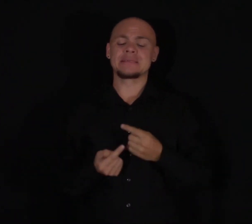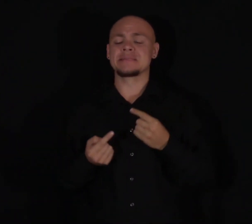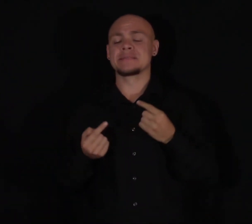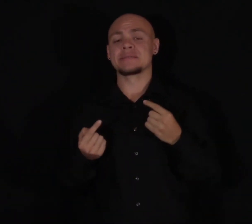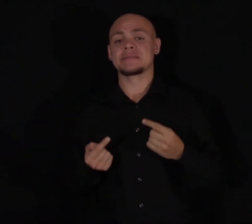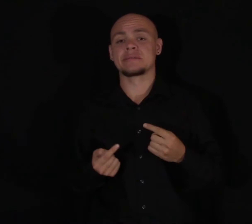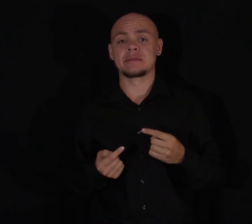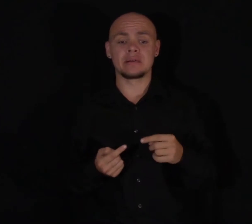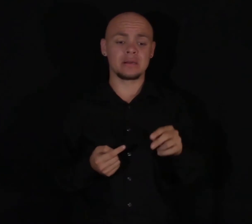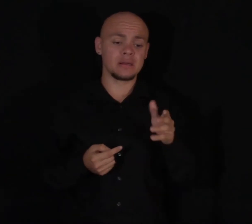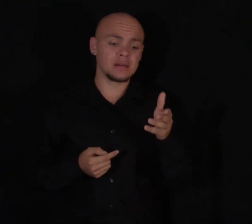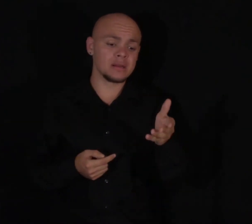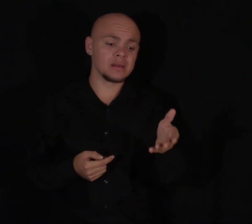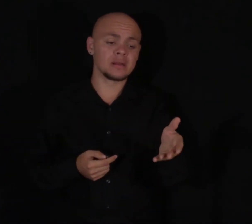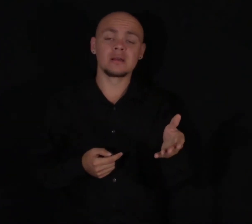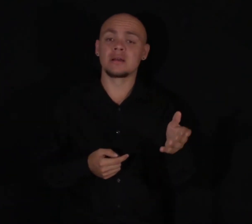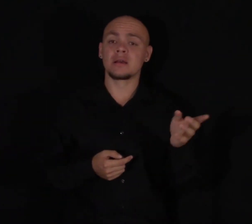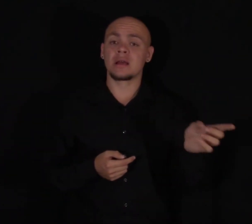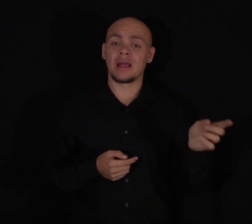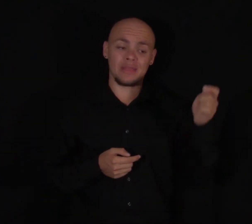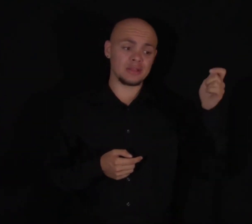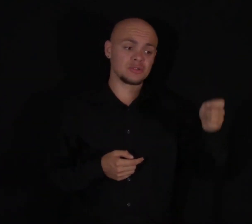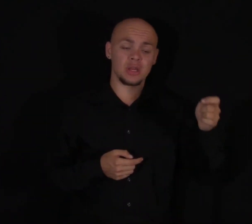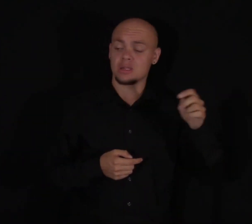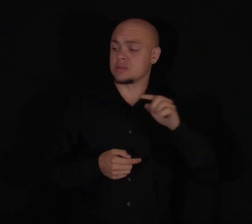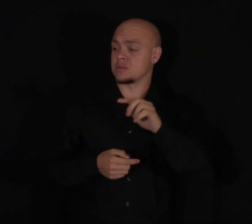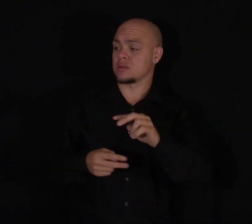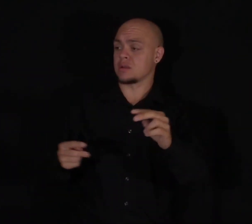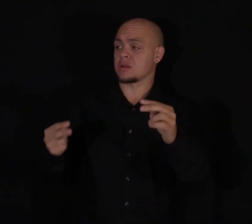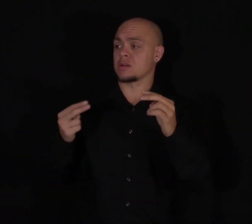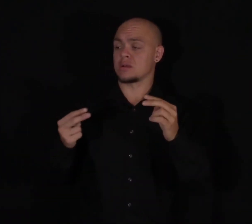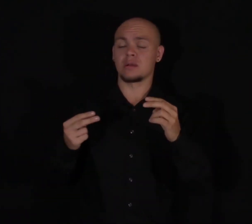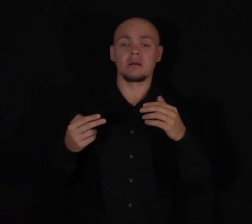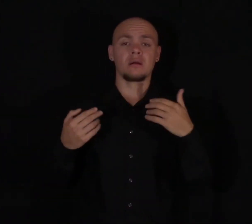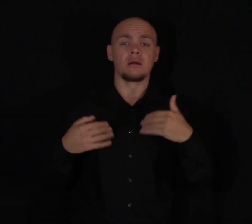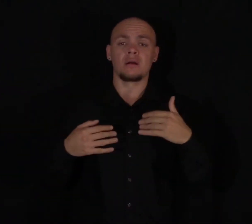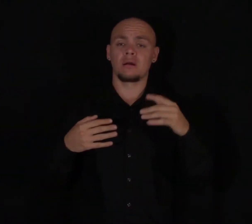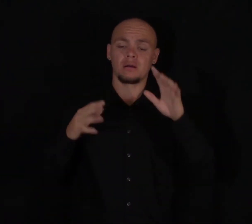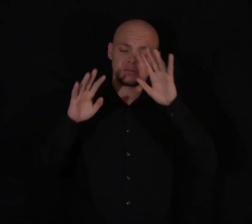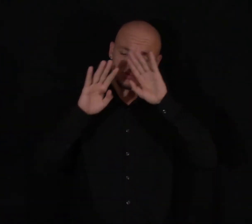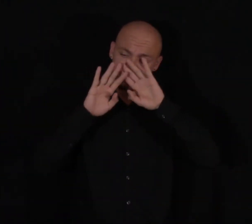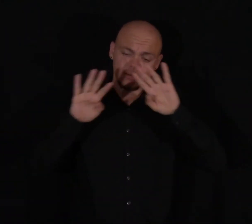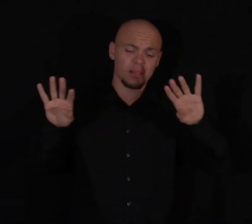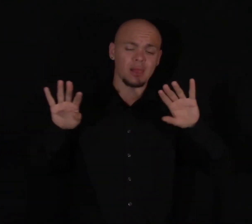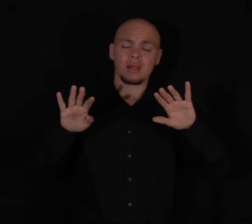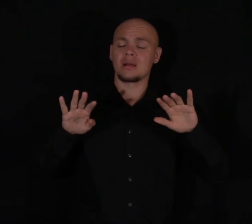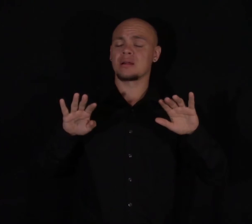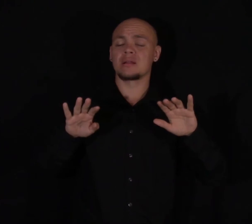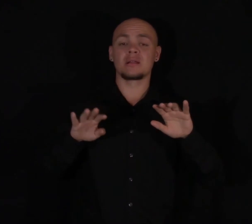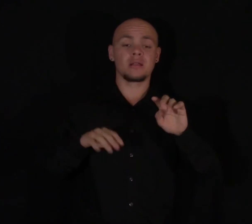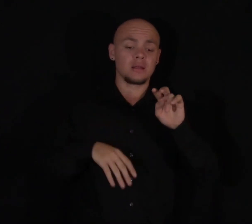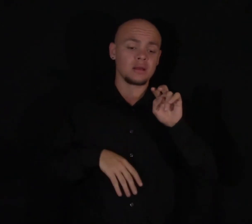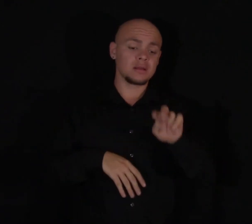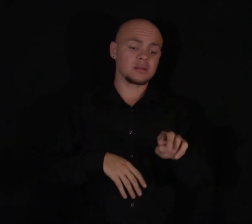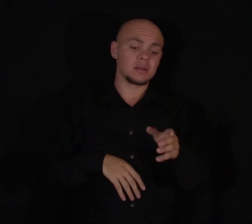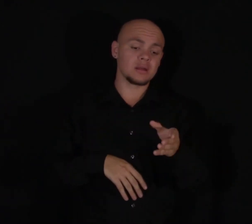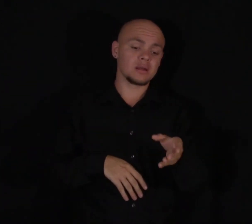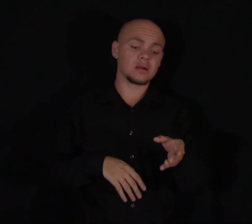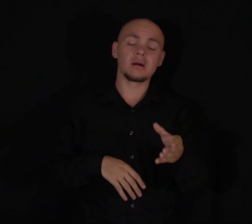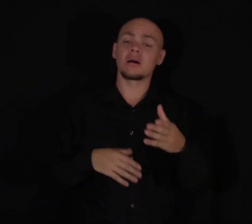presence of the magistrate and witnesses, passed like a dream from my memory. when I saw the lifeless form